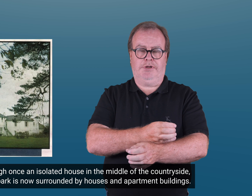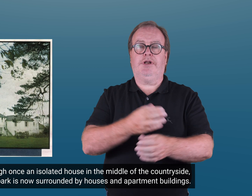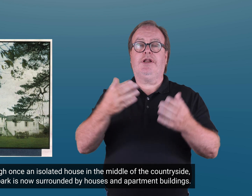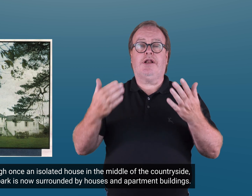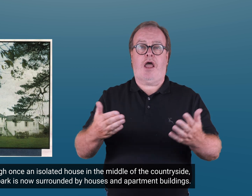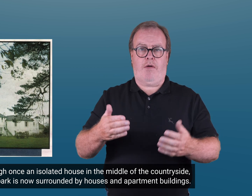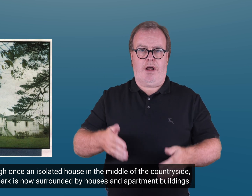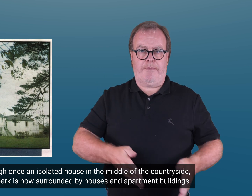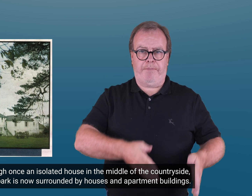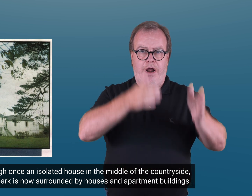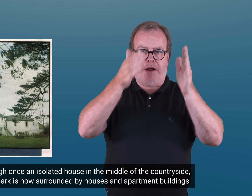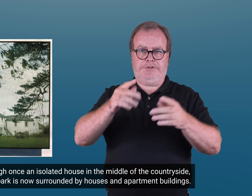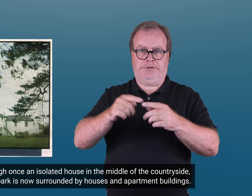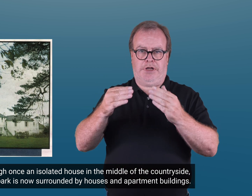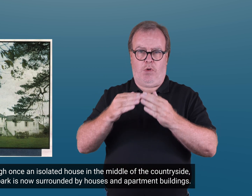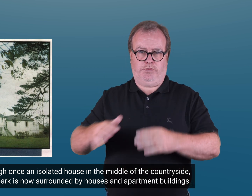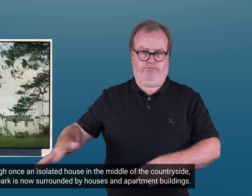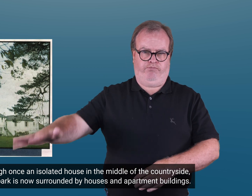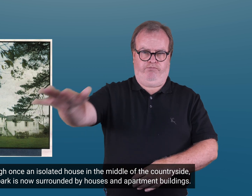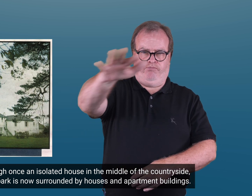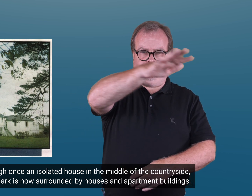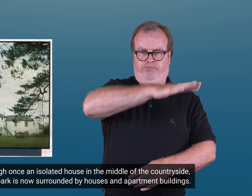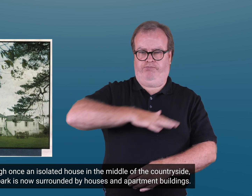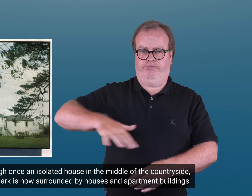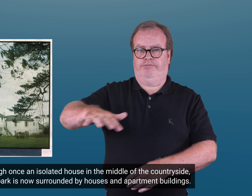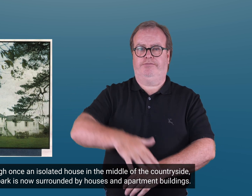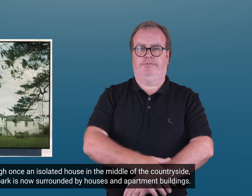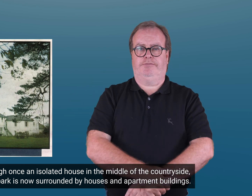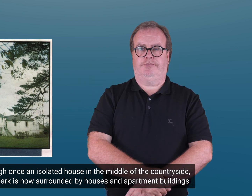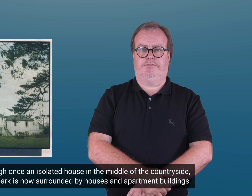Beechpark is now surrounded by houses and apartment buildings.